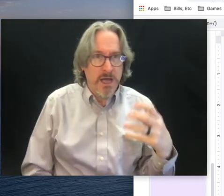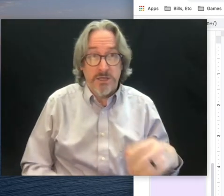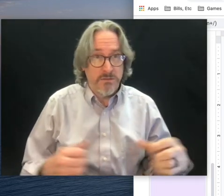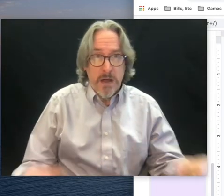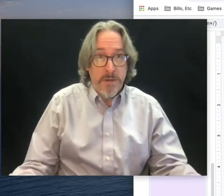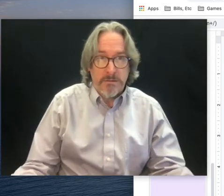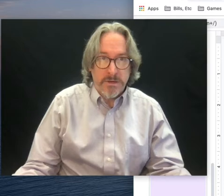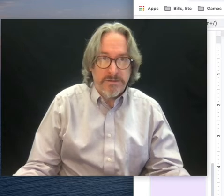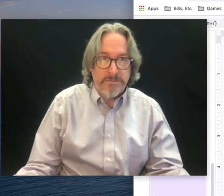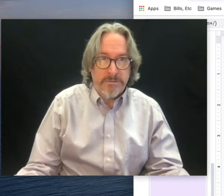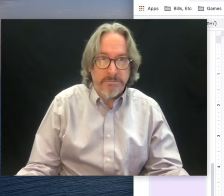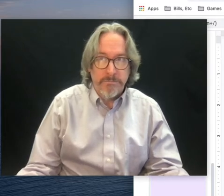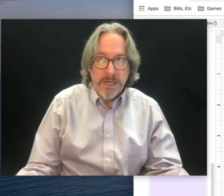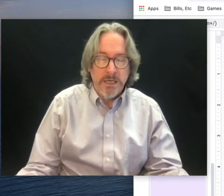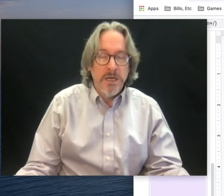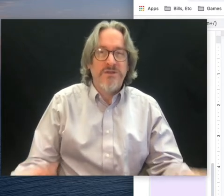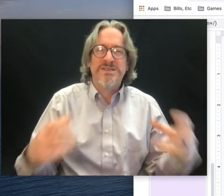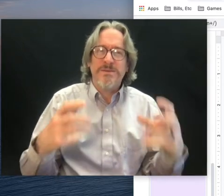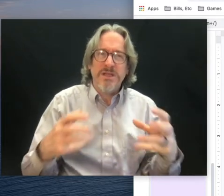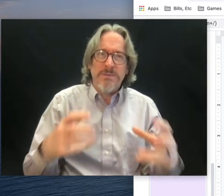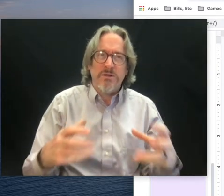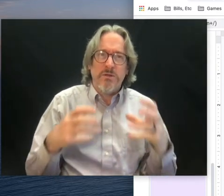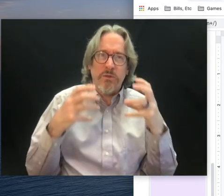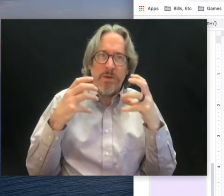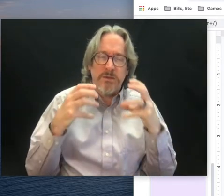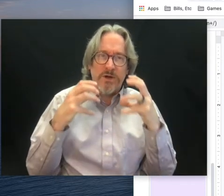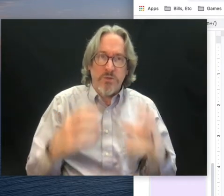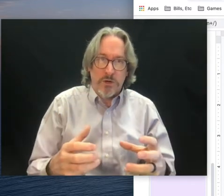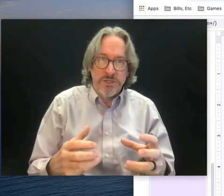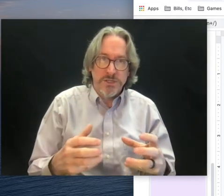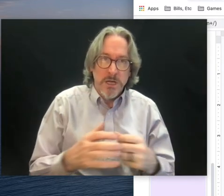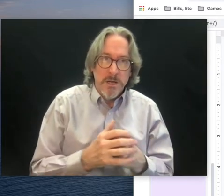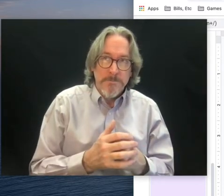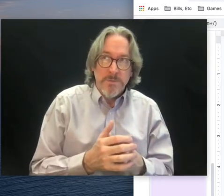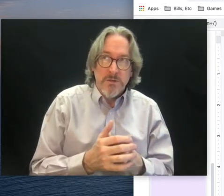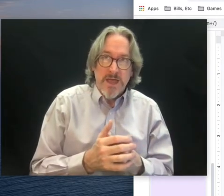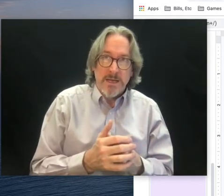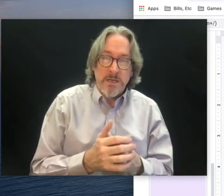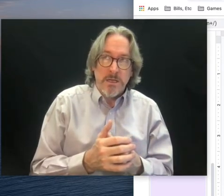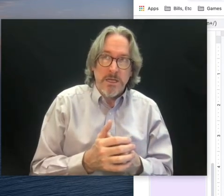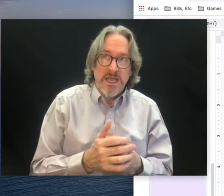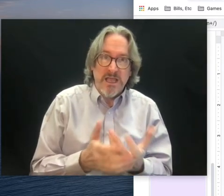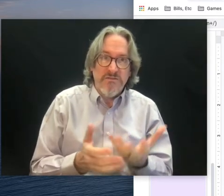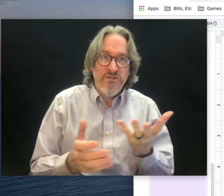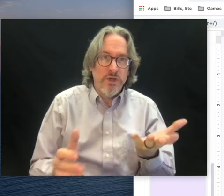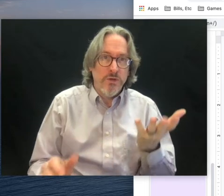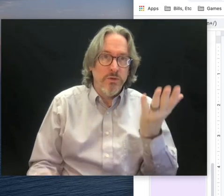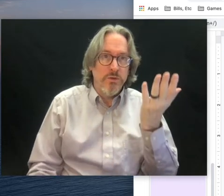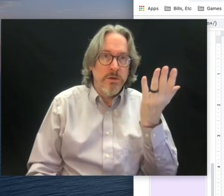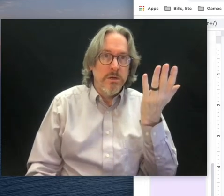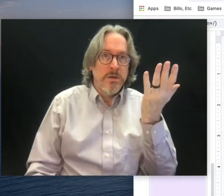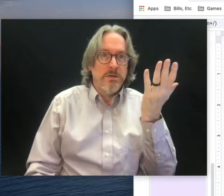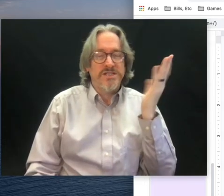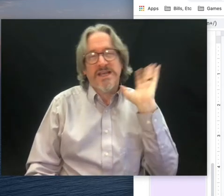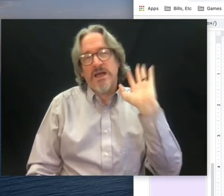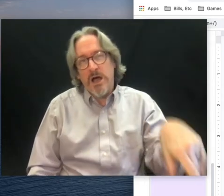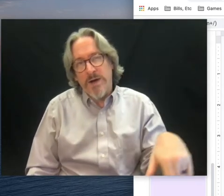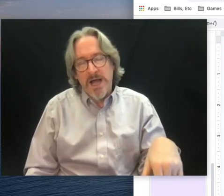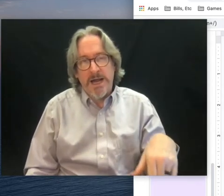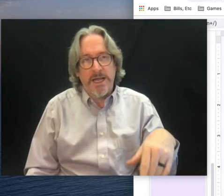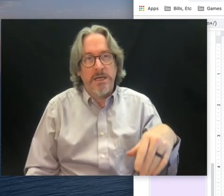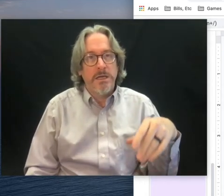something I'm not a researcher, but there's something about the way the brain works that if you just